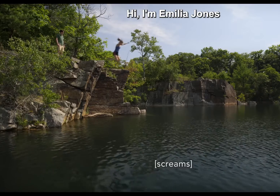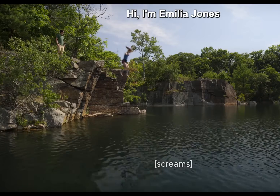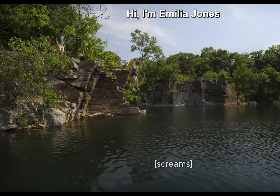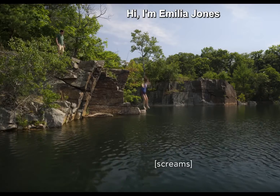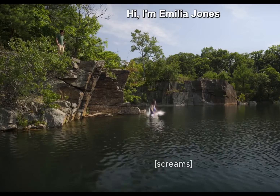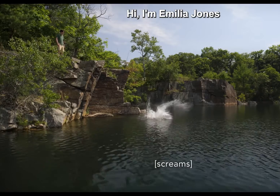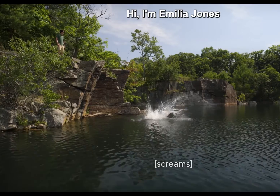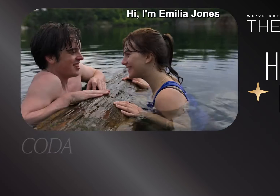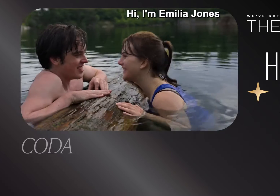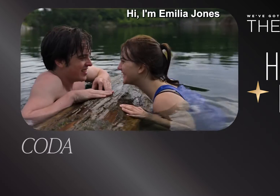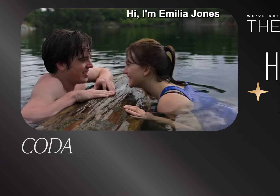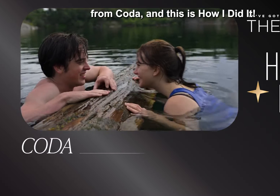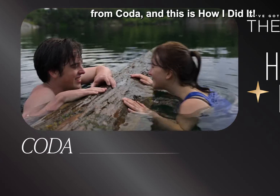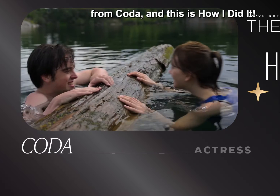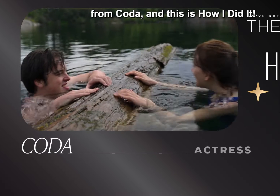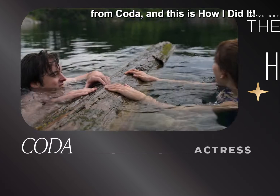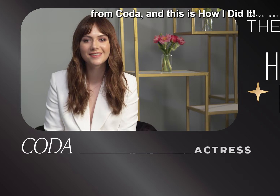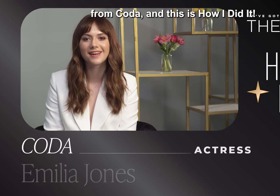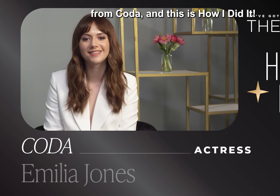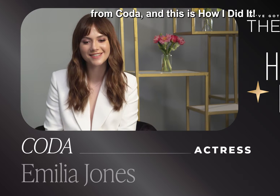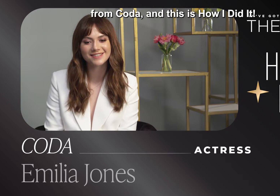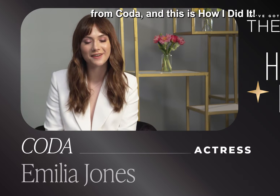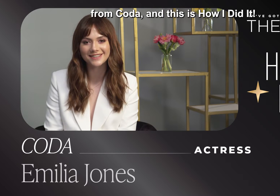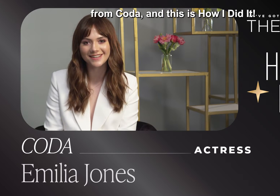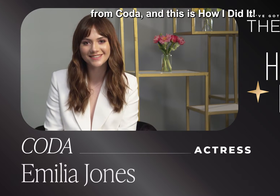Hi, I'm Amelia Jones from CODA, and this is how I did it.